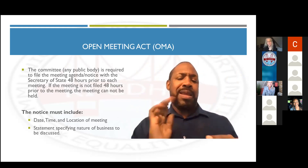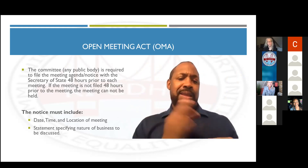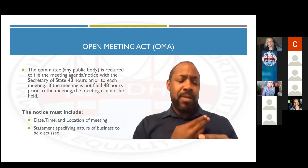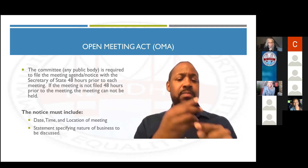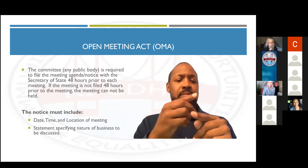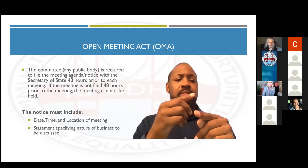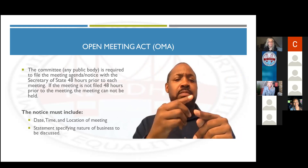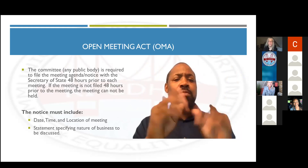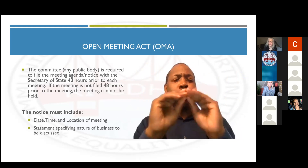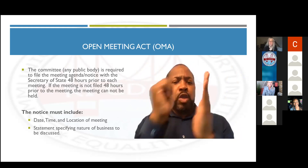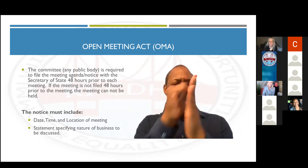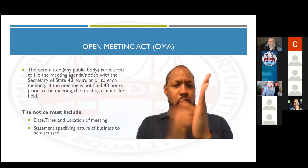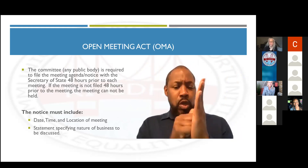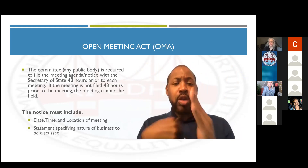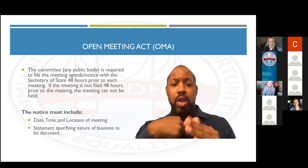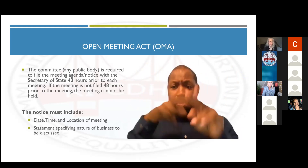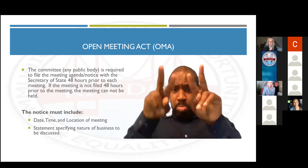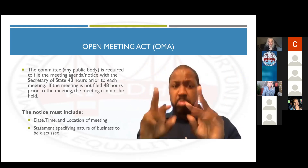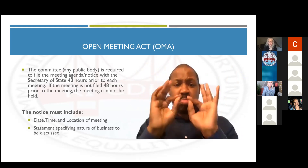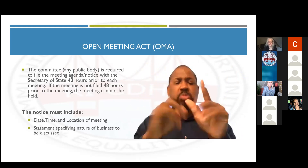be approved and send it on to the commission, to either Pamela or myself.